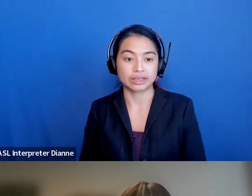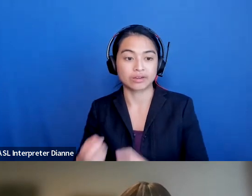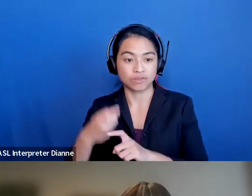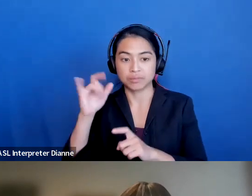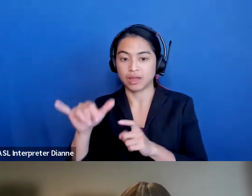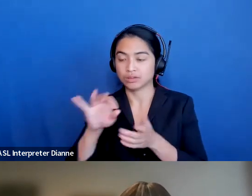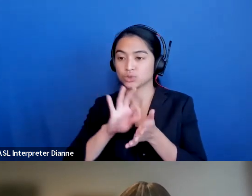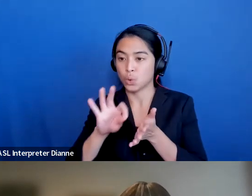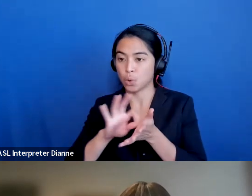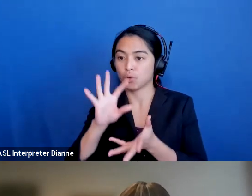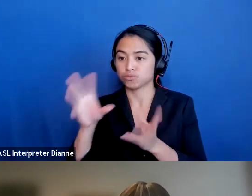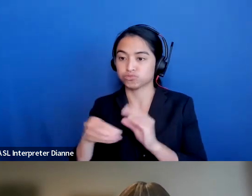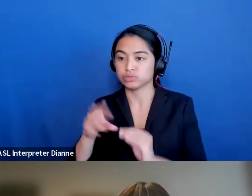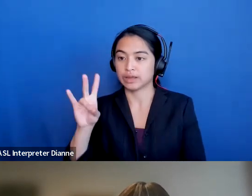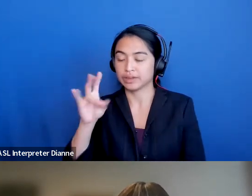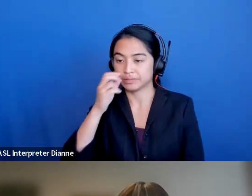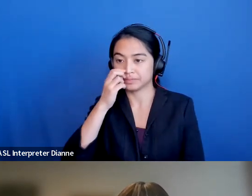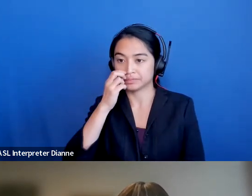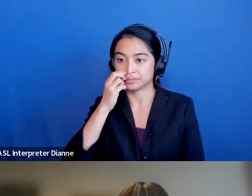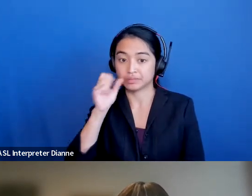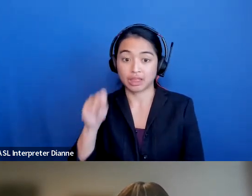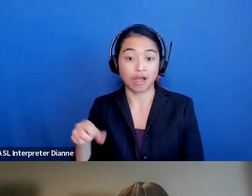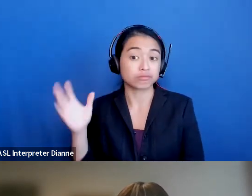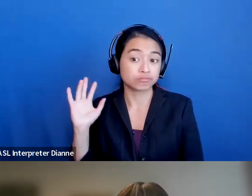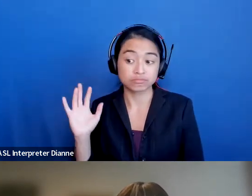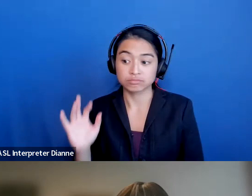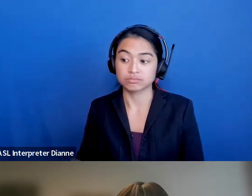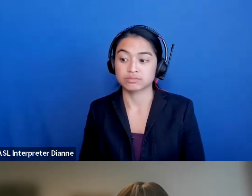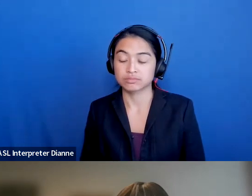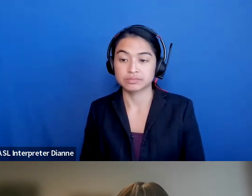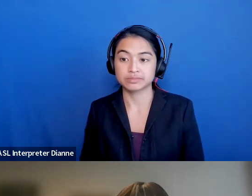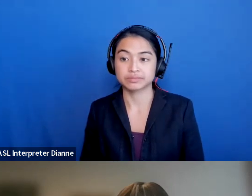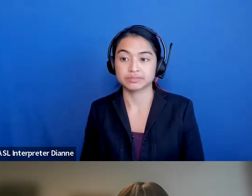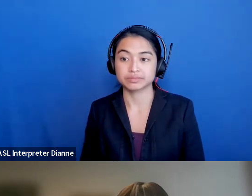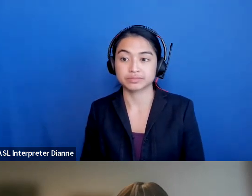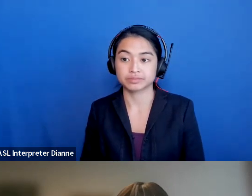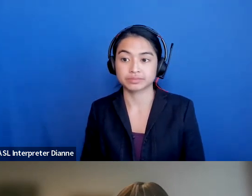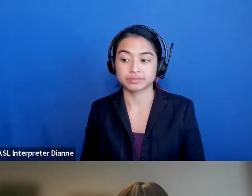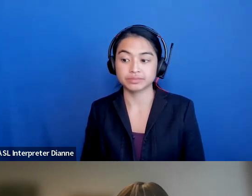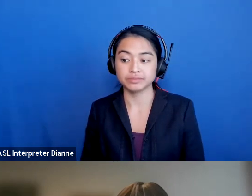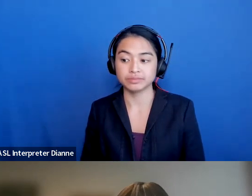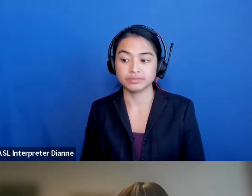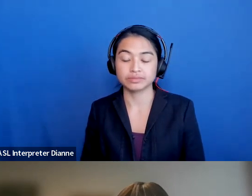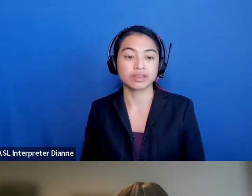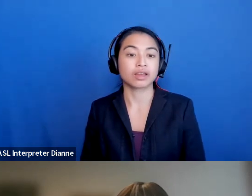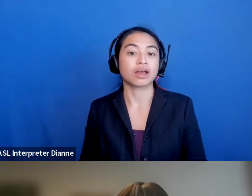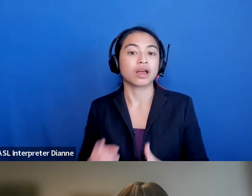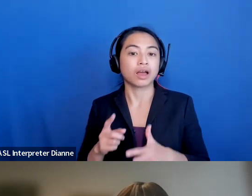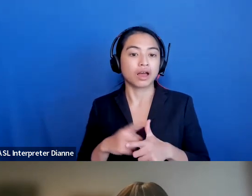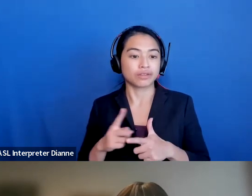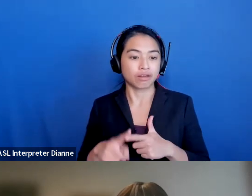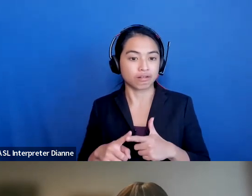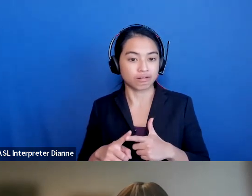scores. And so, yeah, that was that part. And then I am going